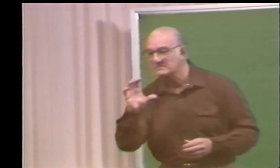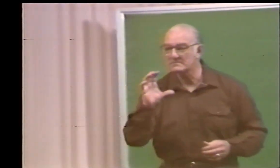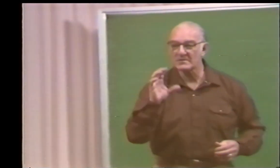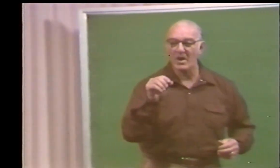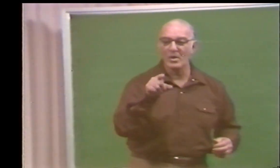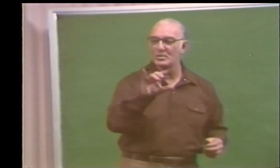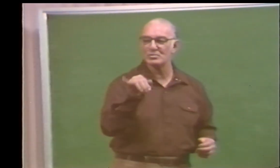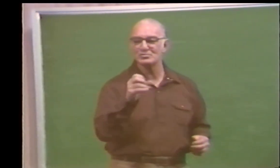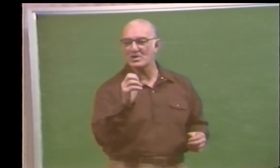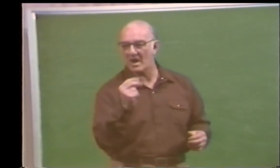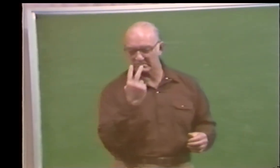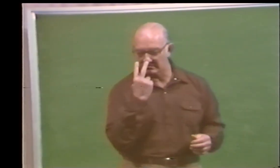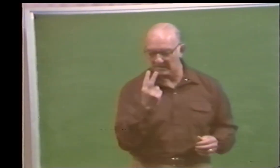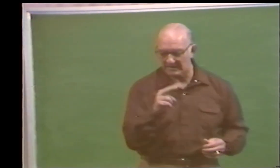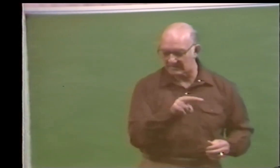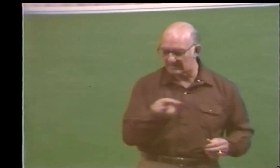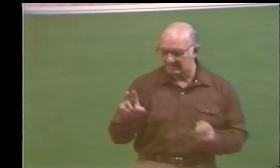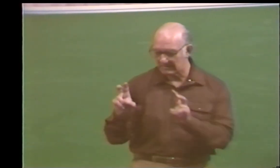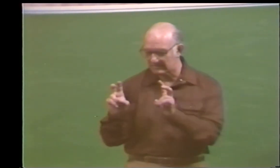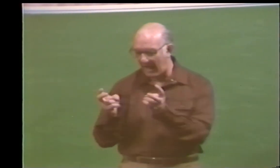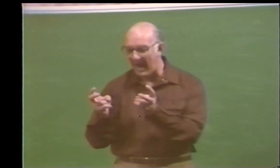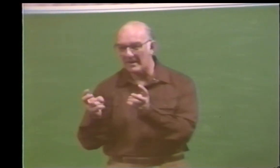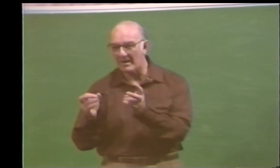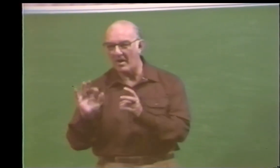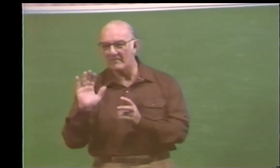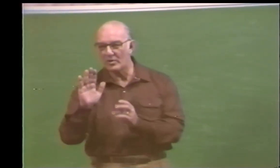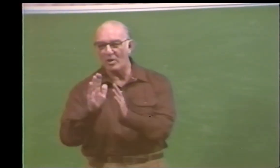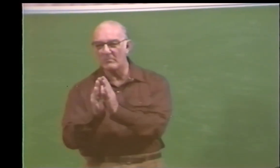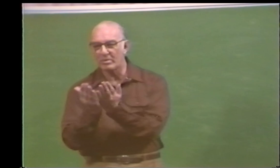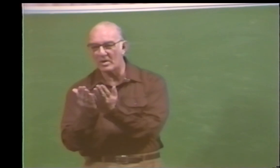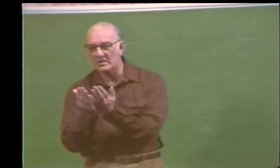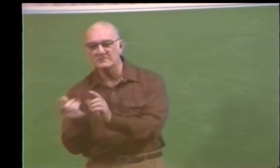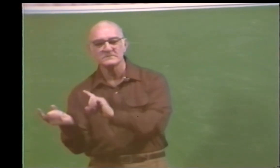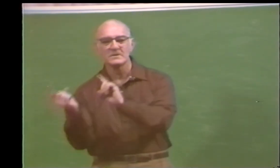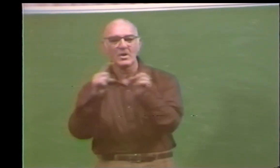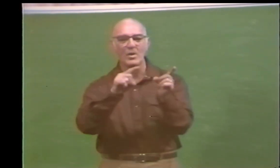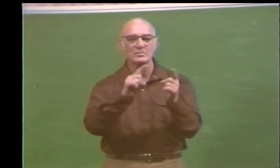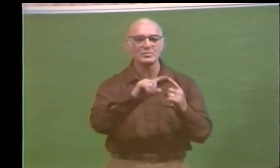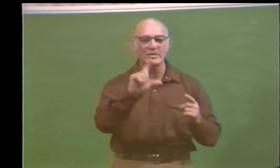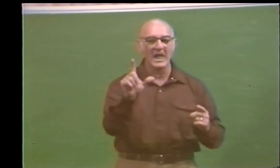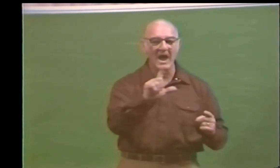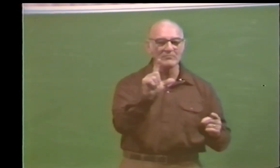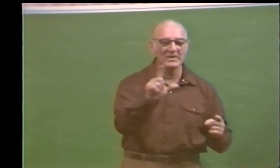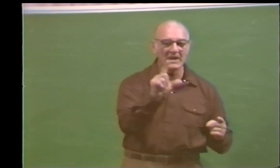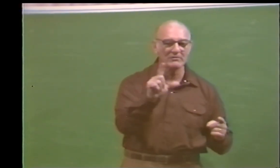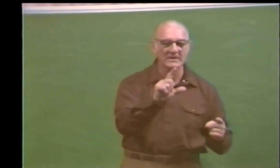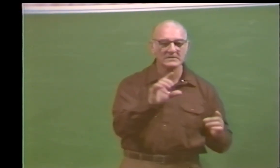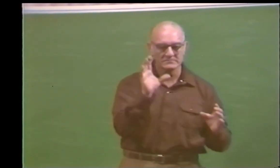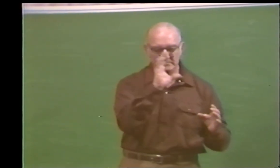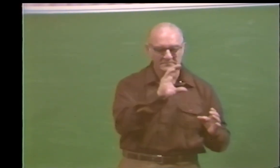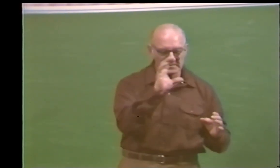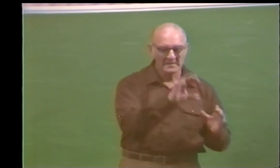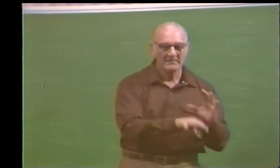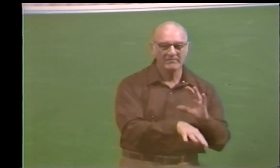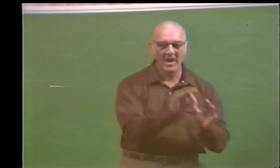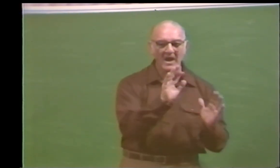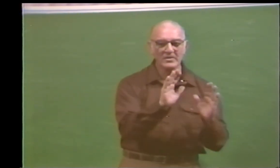So you drop the title of your book, go to the library, find the